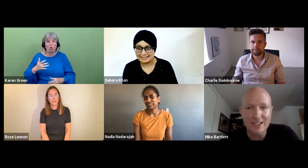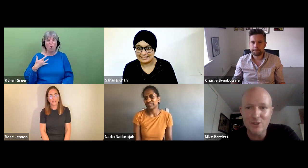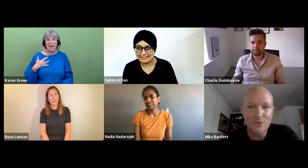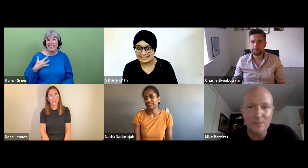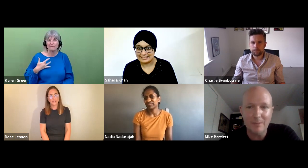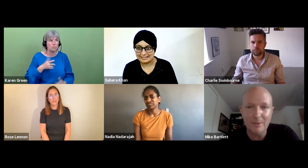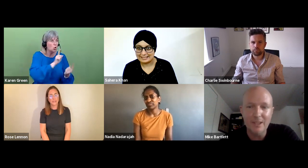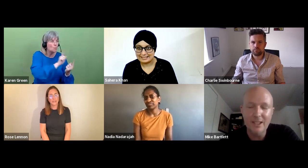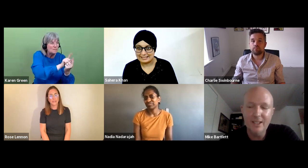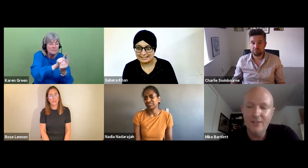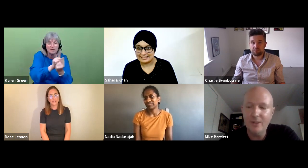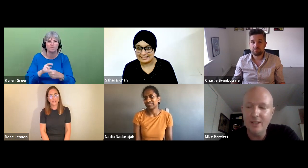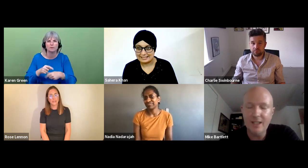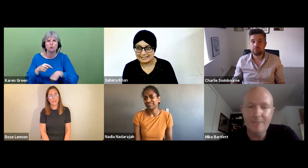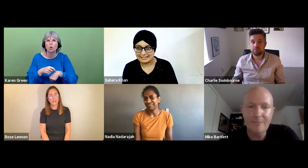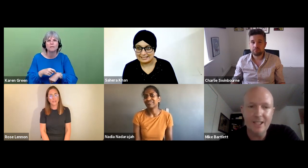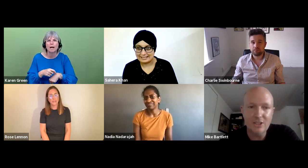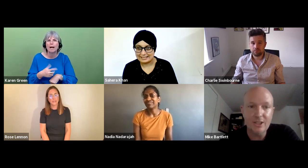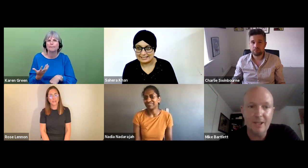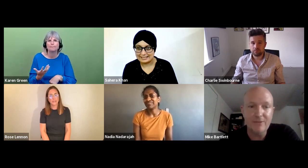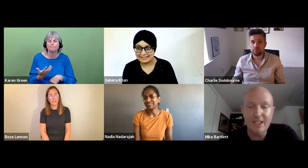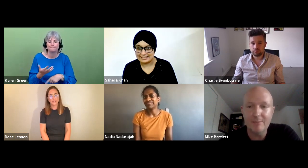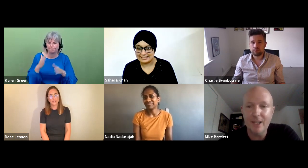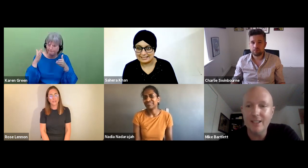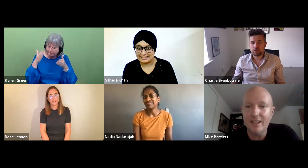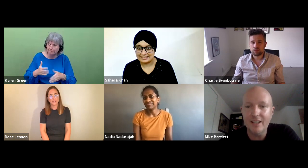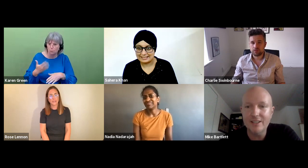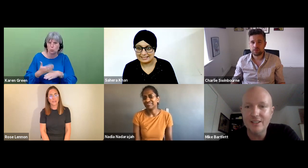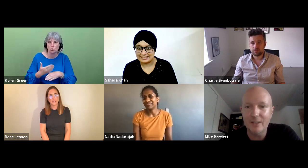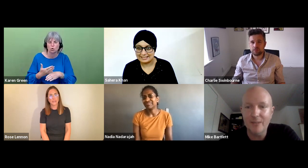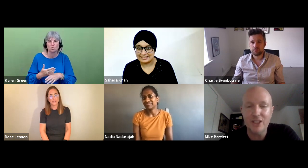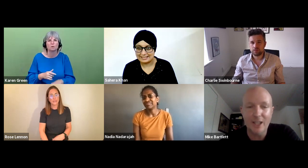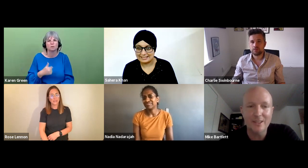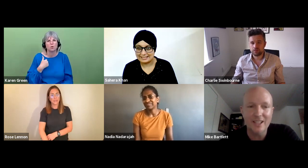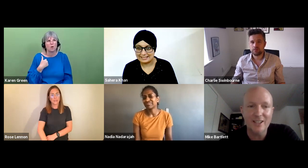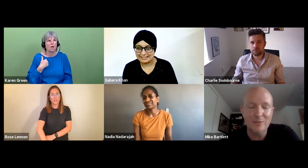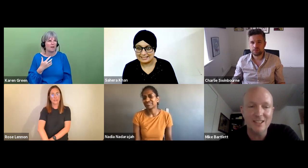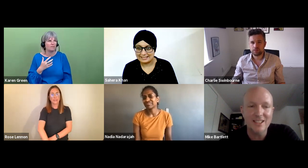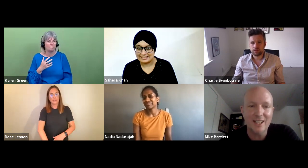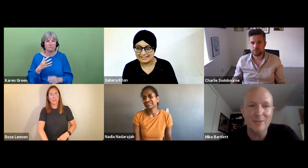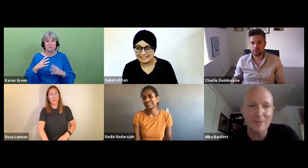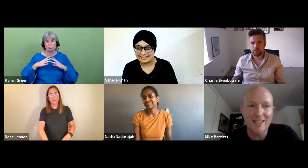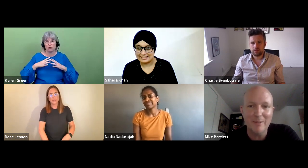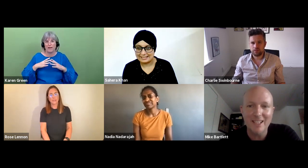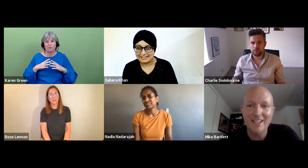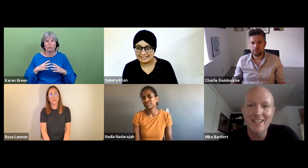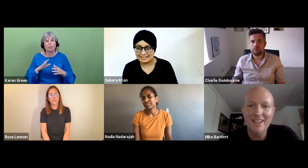and talk to people. So I've taken a break the last, you know, actually coinciding almost exactly with the pandemic,